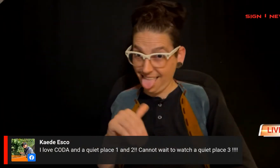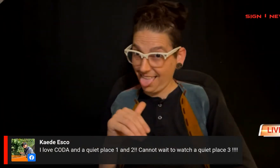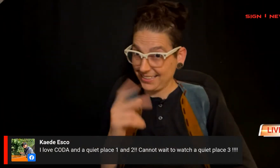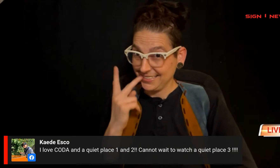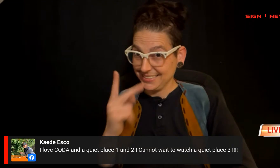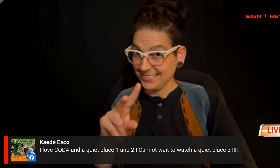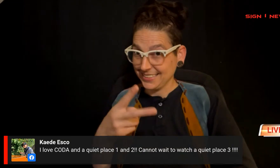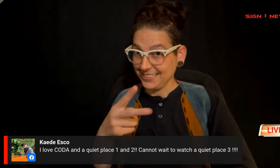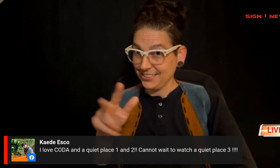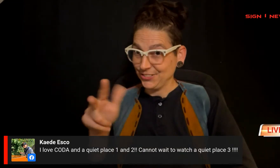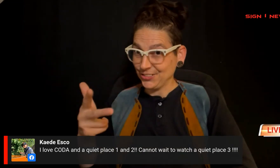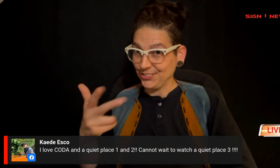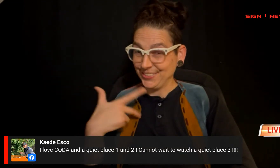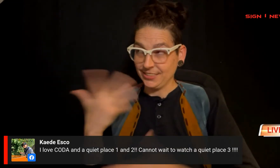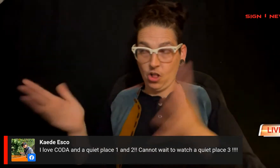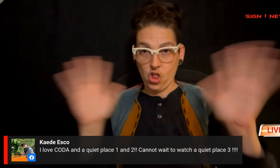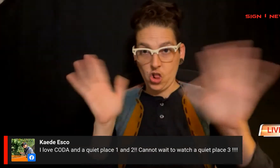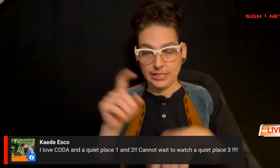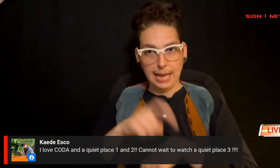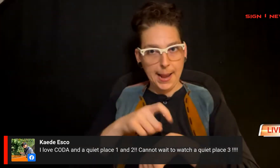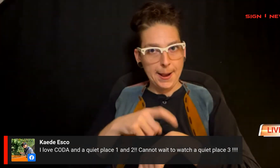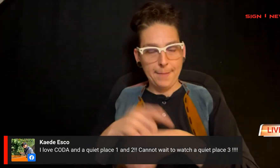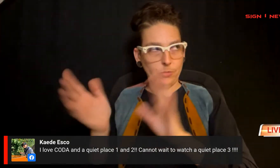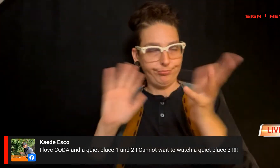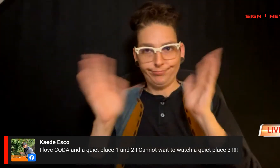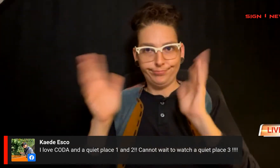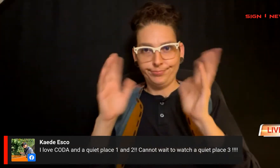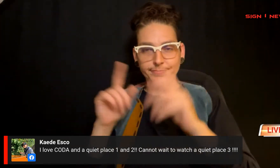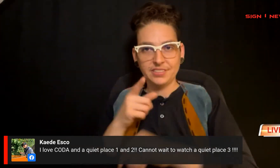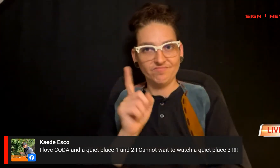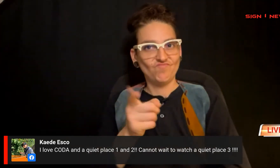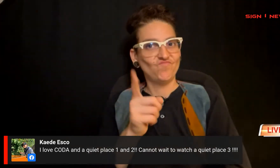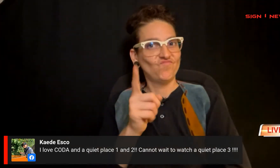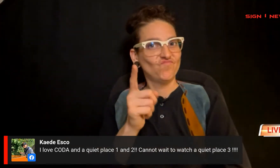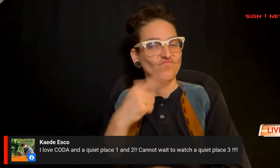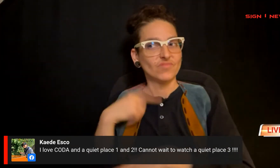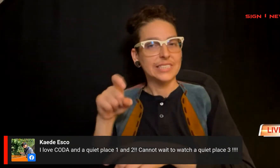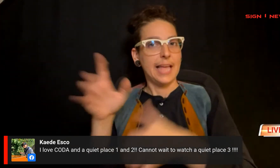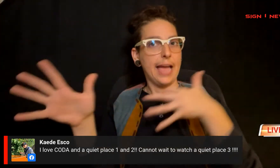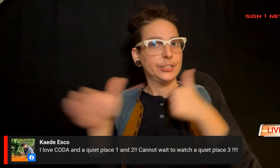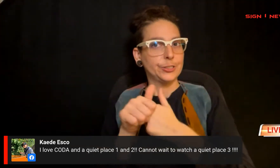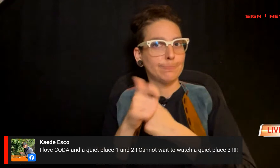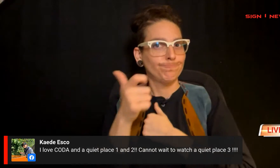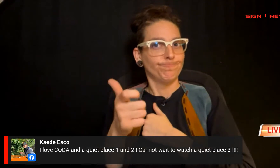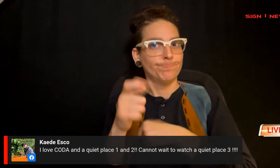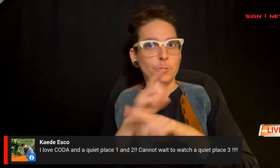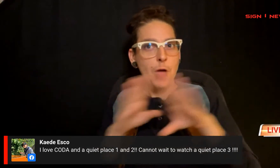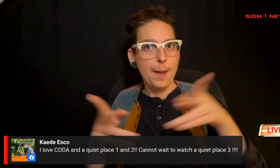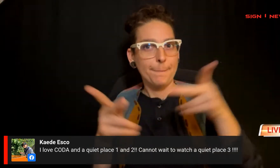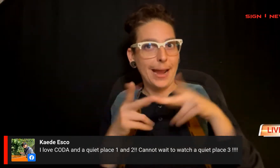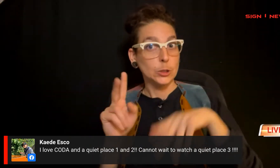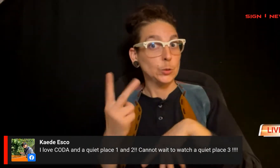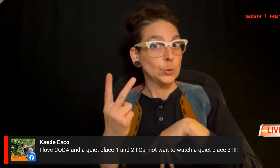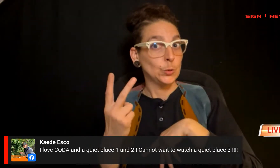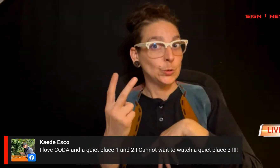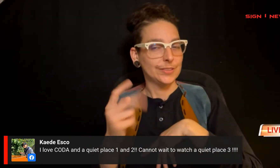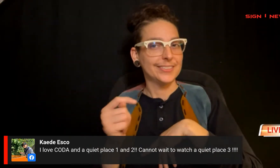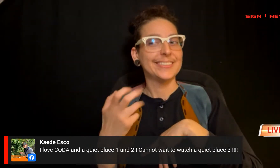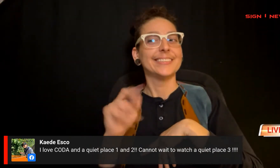I'm guilty. I saw the first one, but I haven't seen the second and the third. I just don't have a lot of time. I really need to catch up to A Quiet